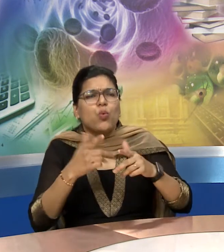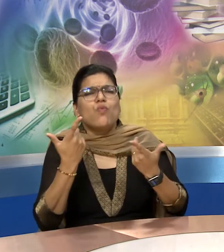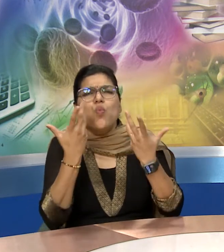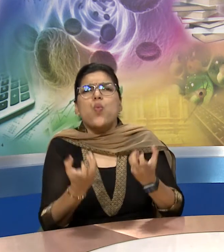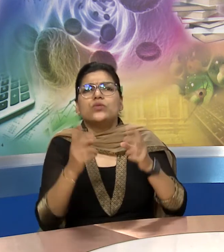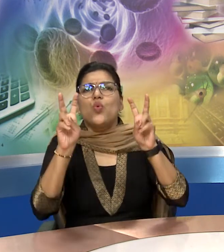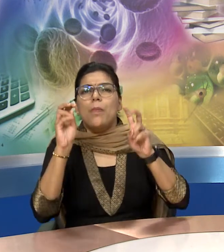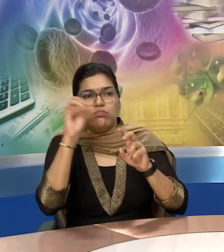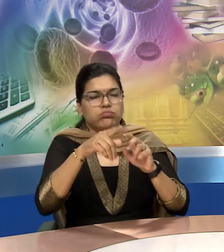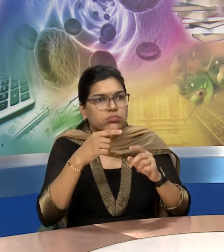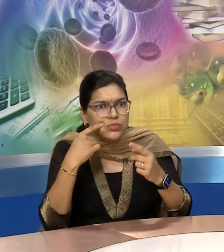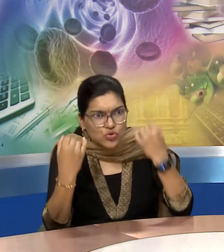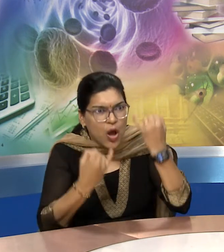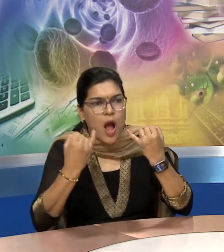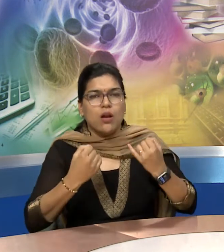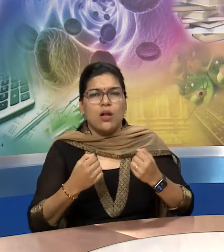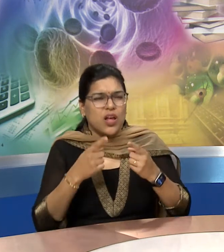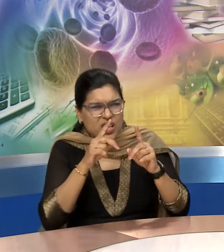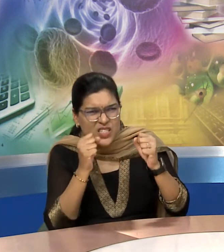Because everything now is becoming digital